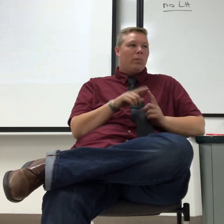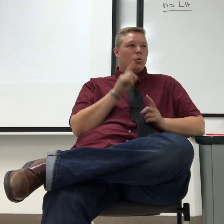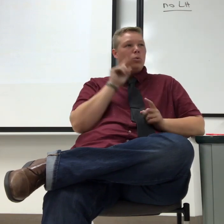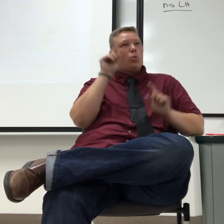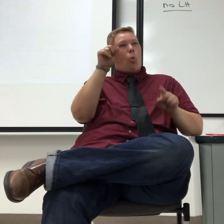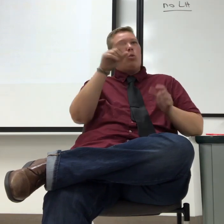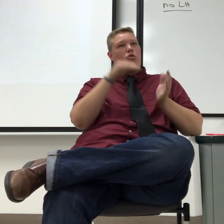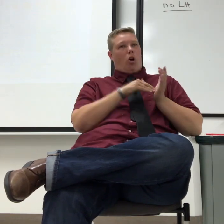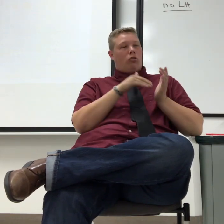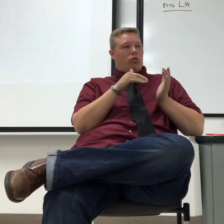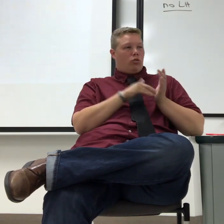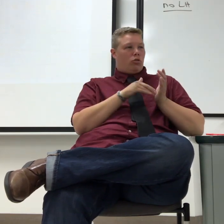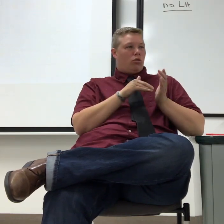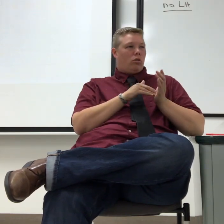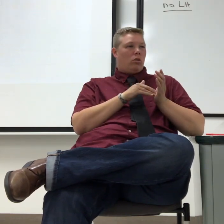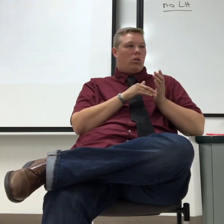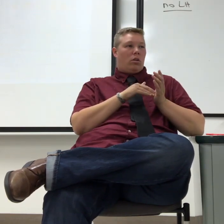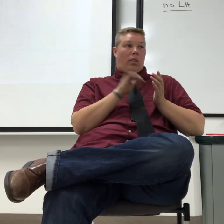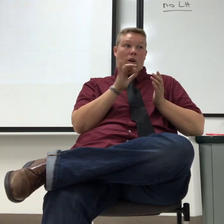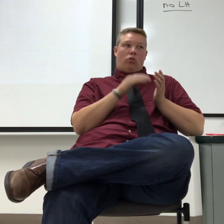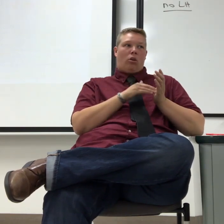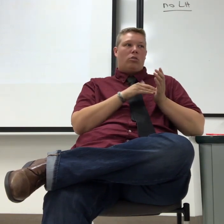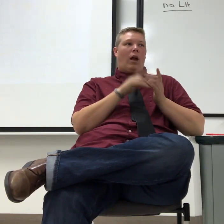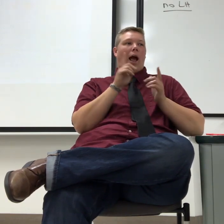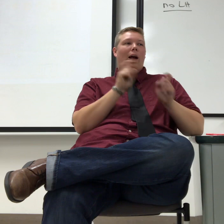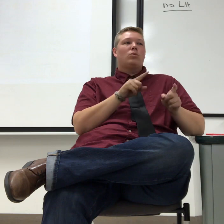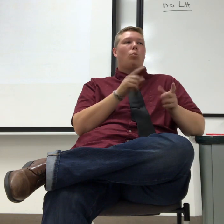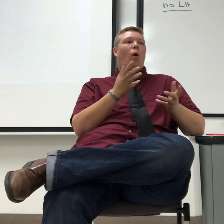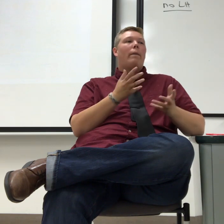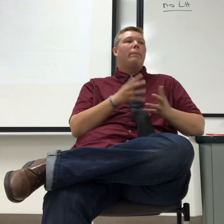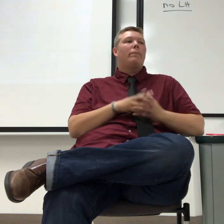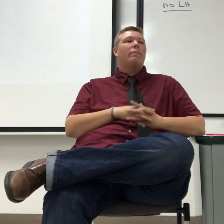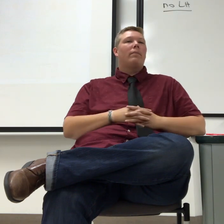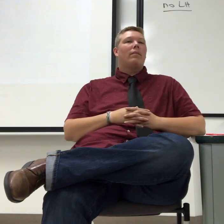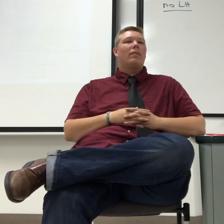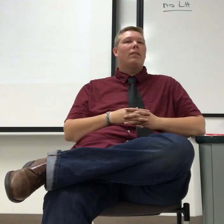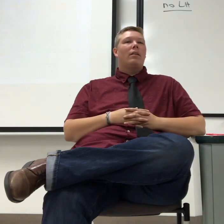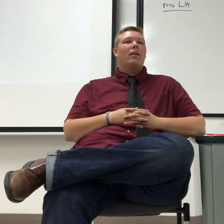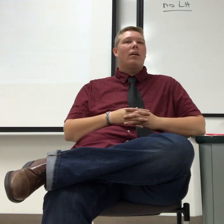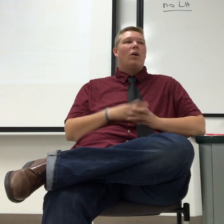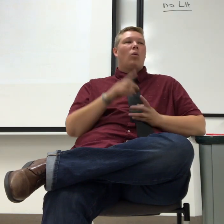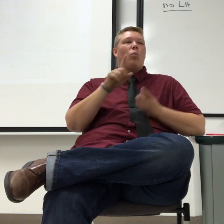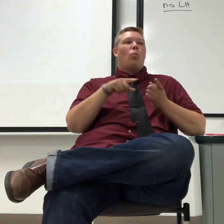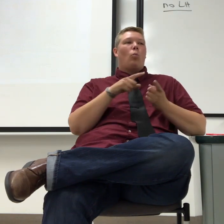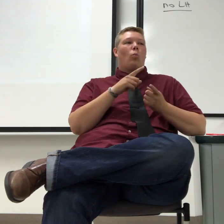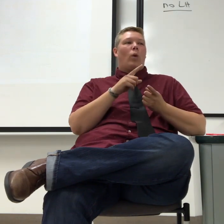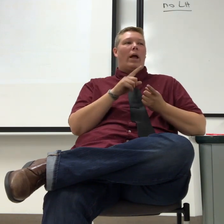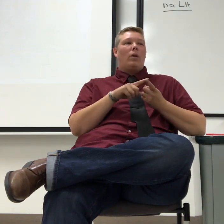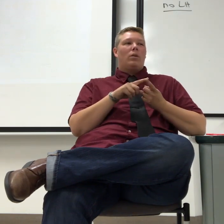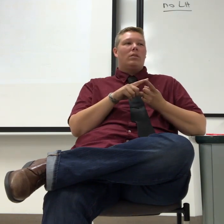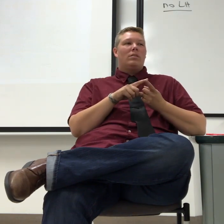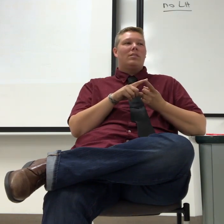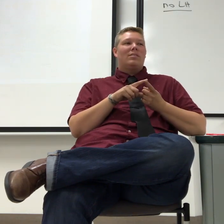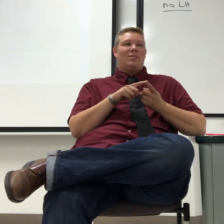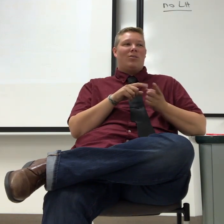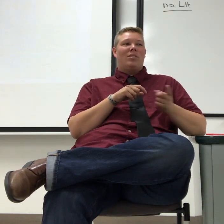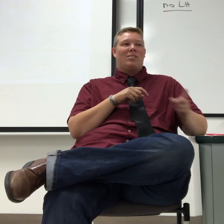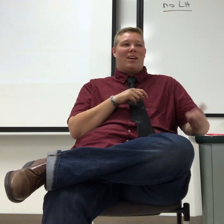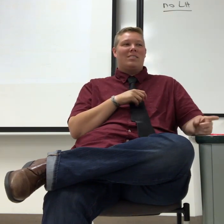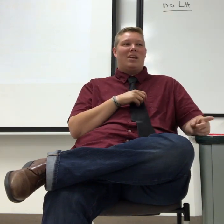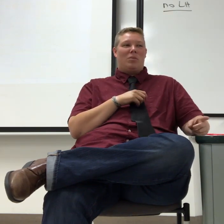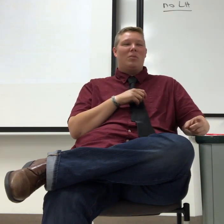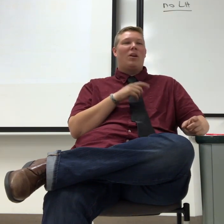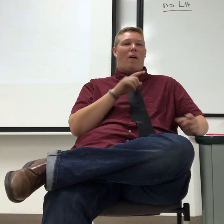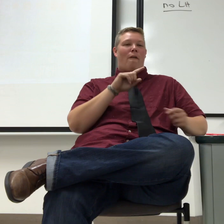doctor, and what do they ask you usually? Anyone know? First day of the last period. When was the first day